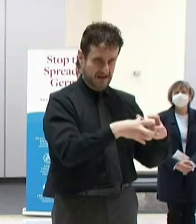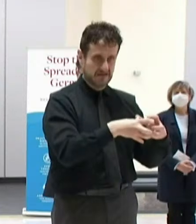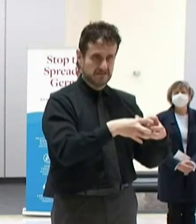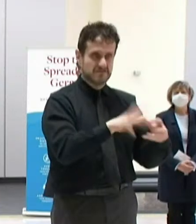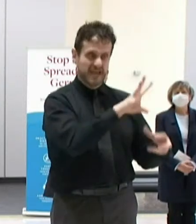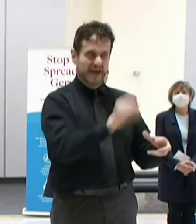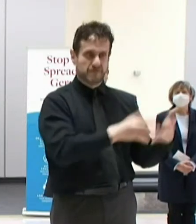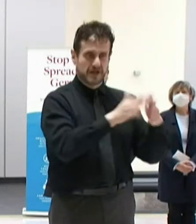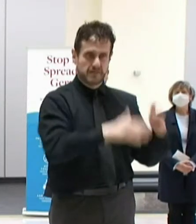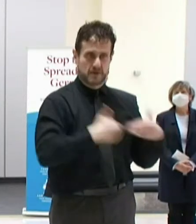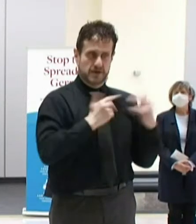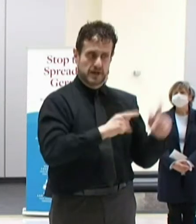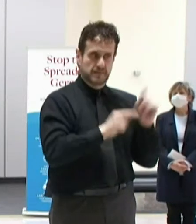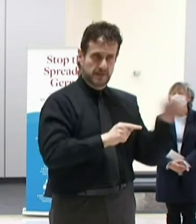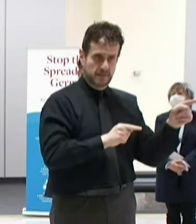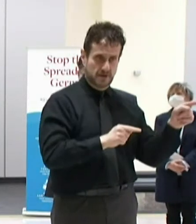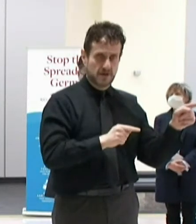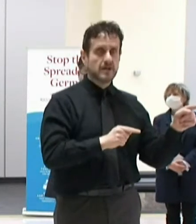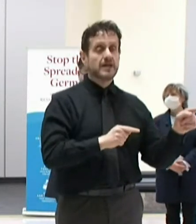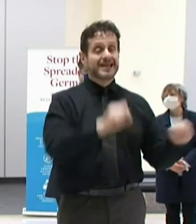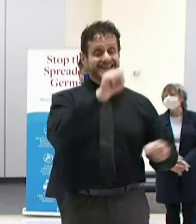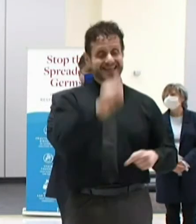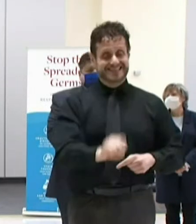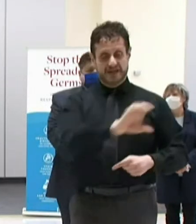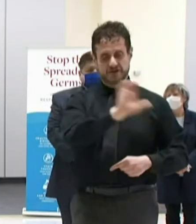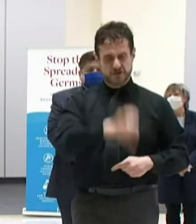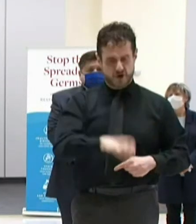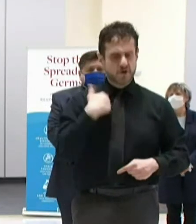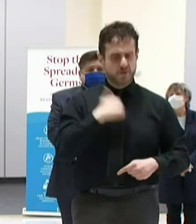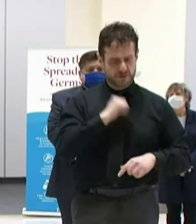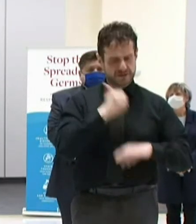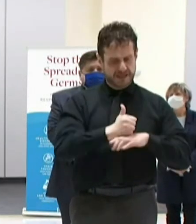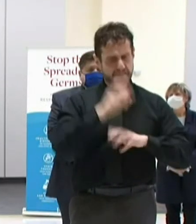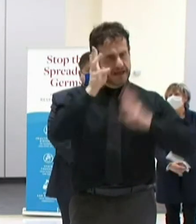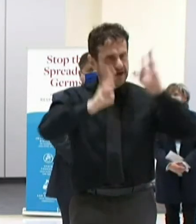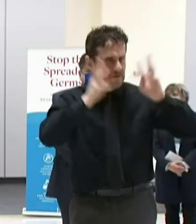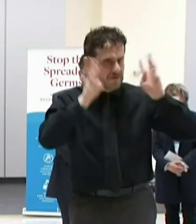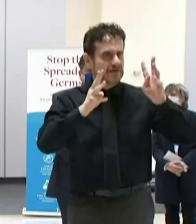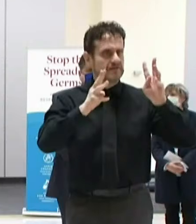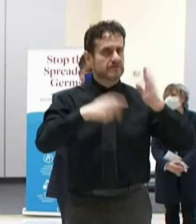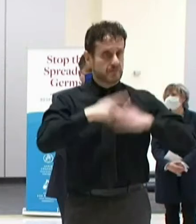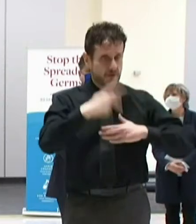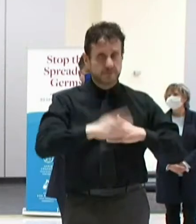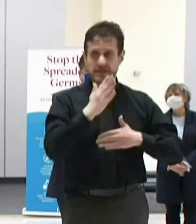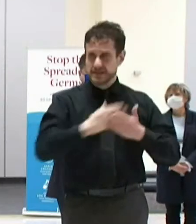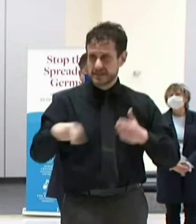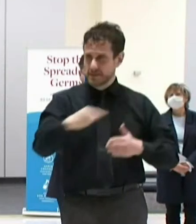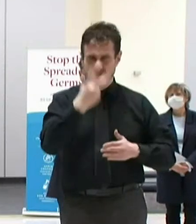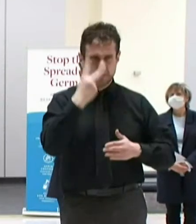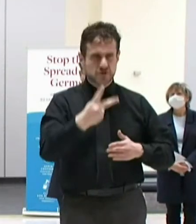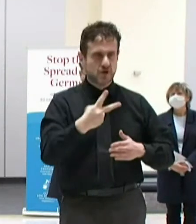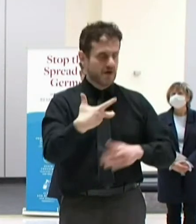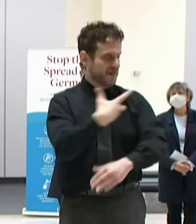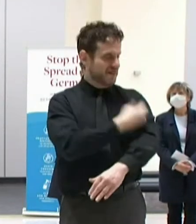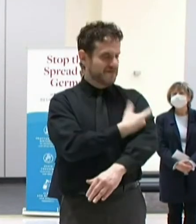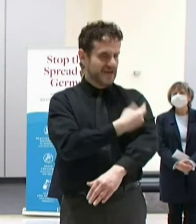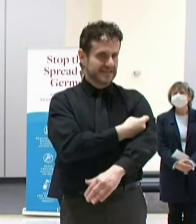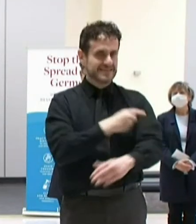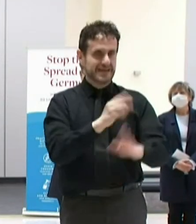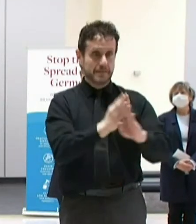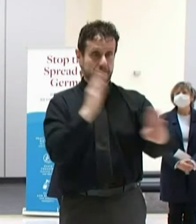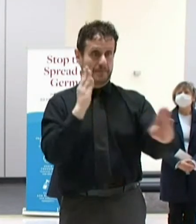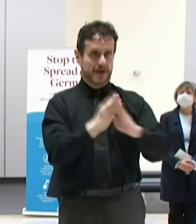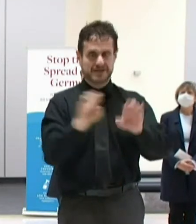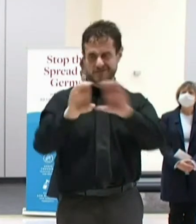us. And on the south side, we're doing innovative, creative things. I think some of you saw the vaccine bus over the weekend.